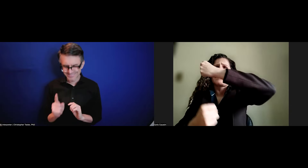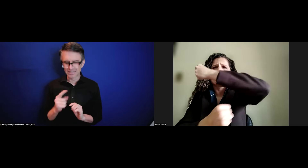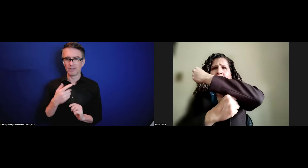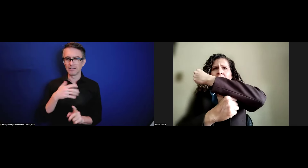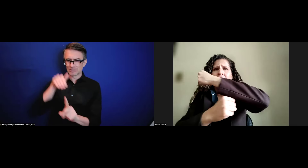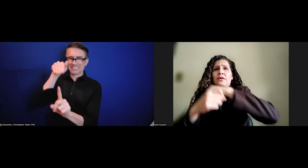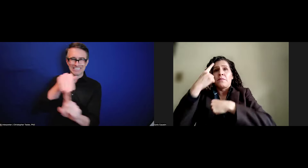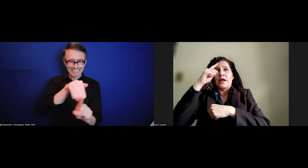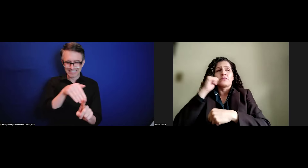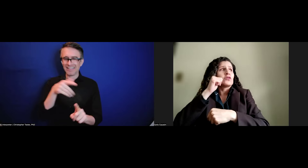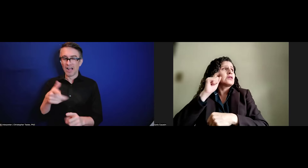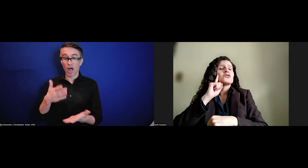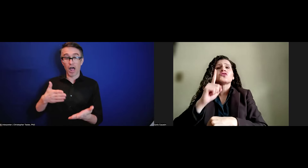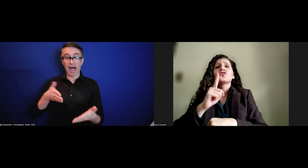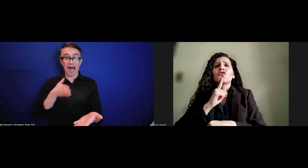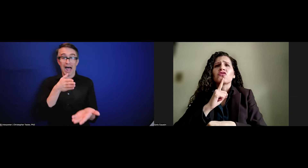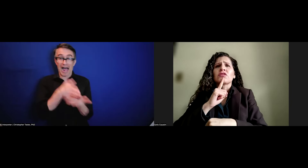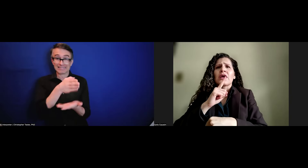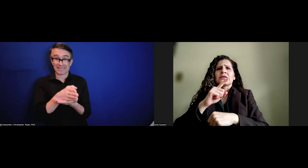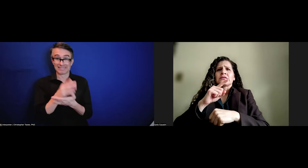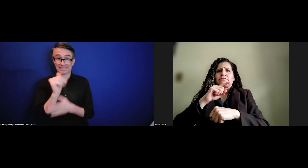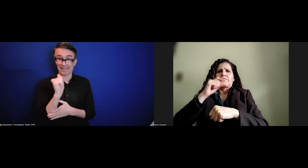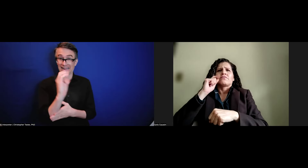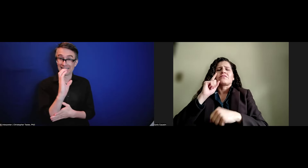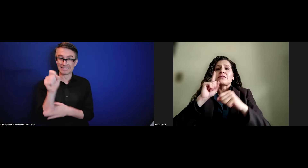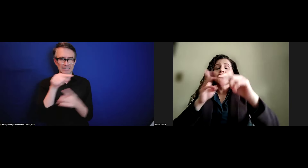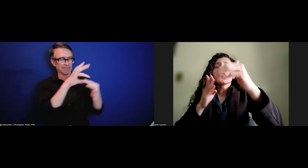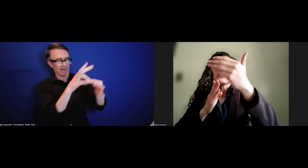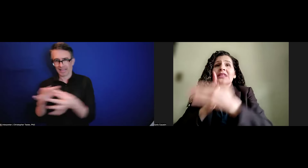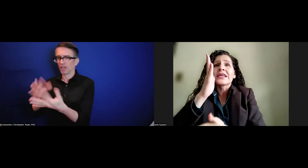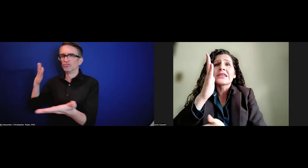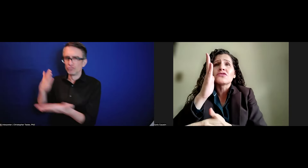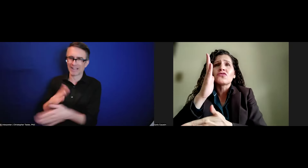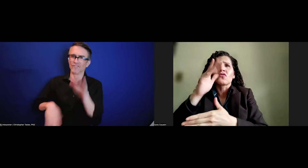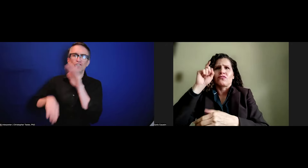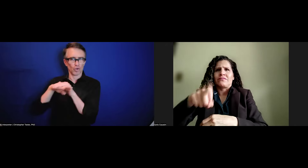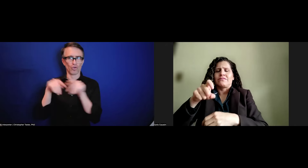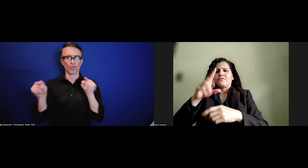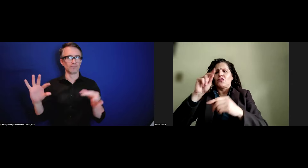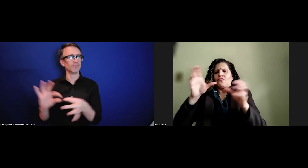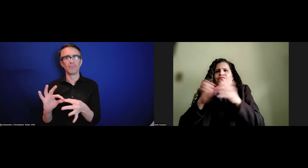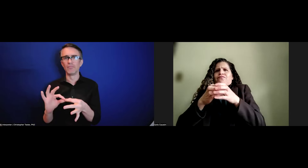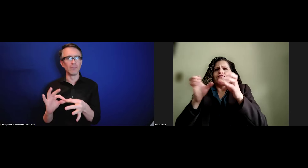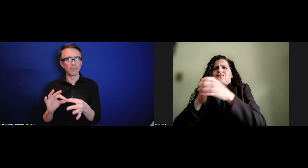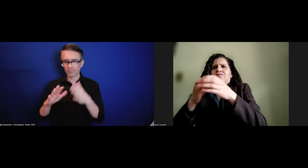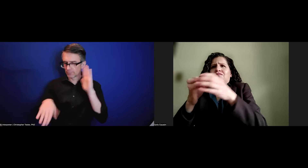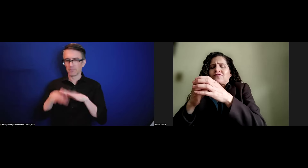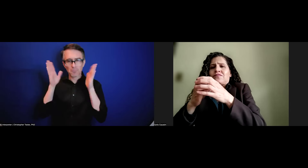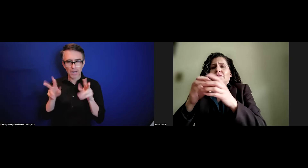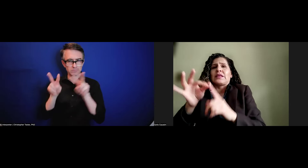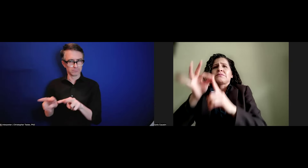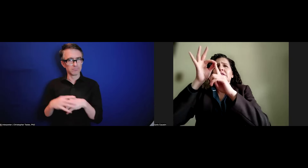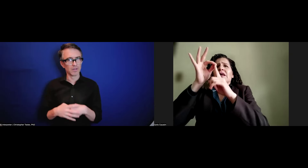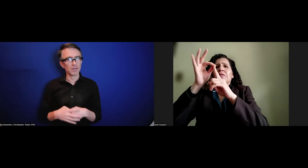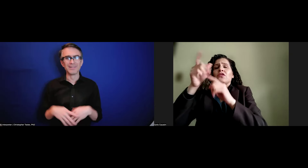The Constitution is to have Law 1658. Now that it recognizes the language of the language, it is sign language as a language.